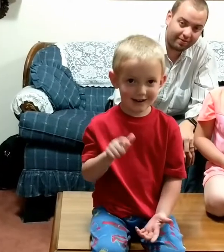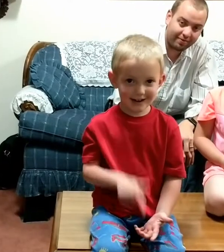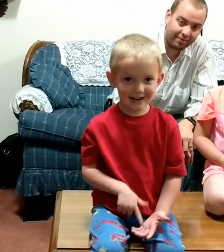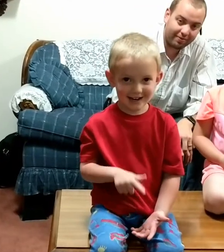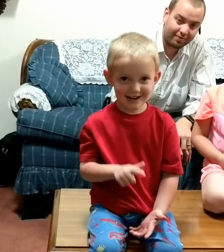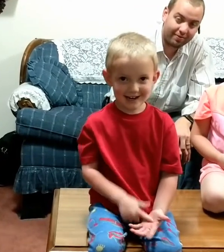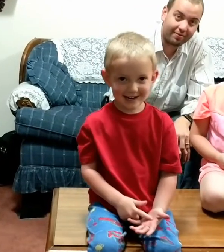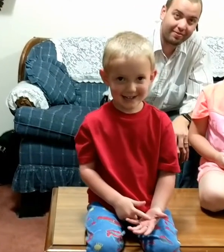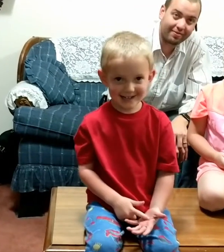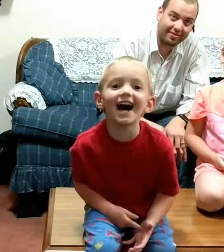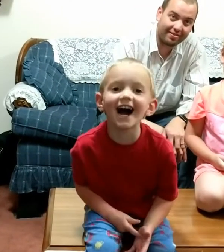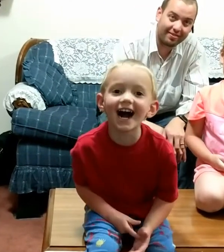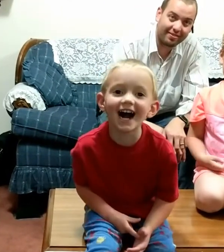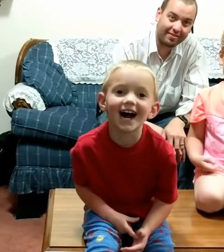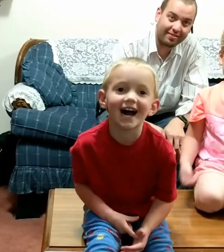A band-aid.